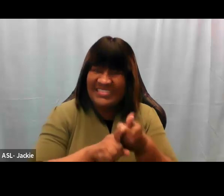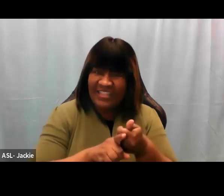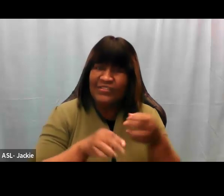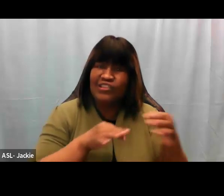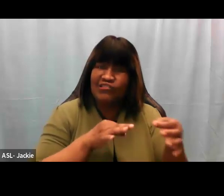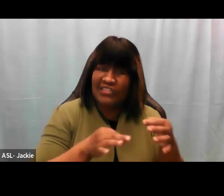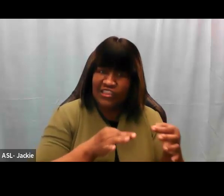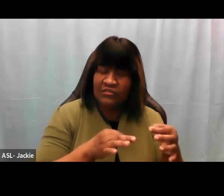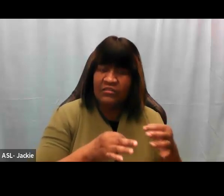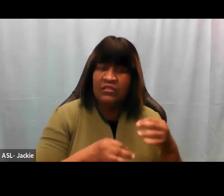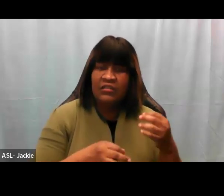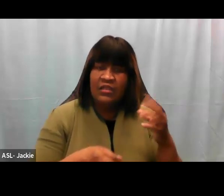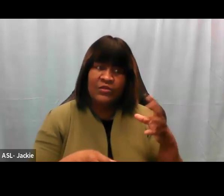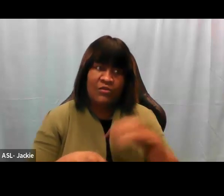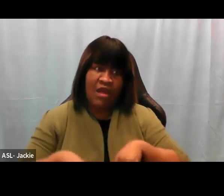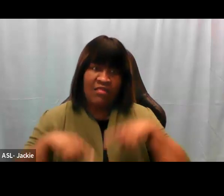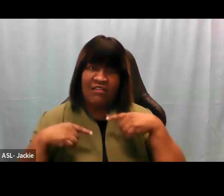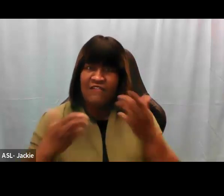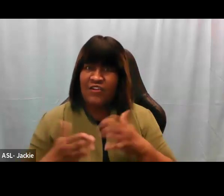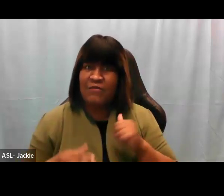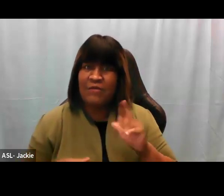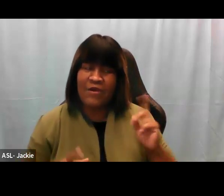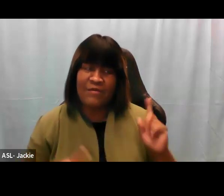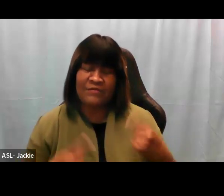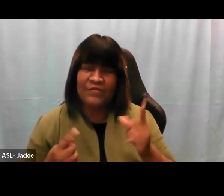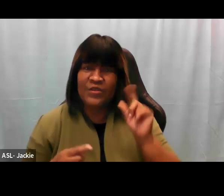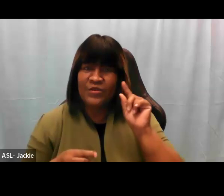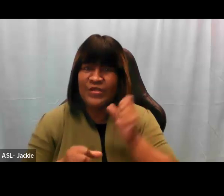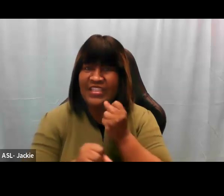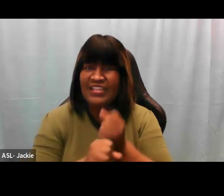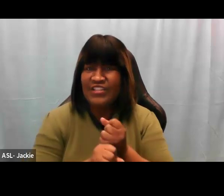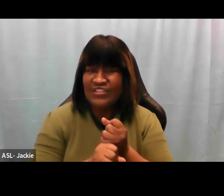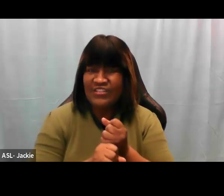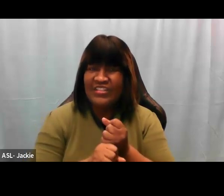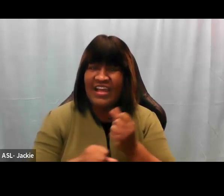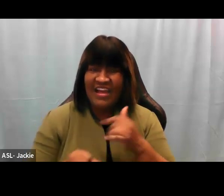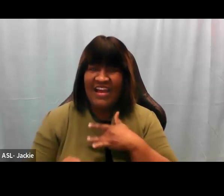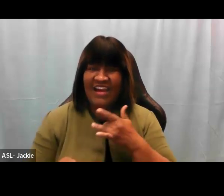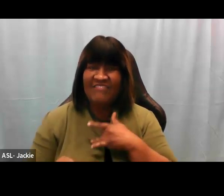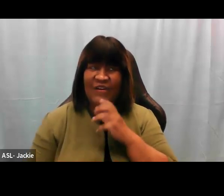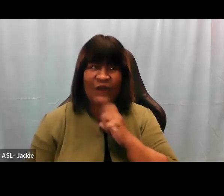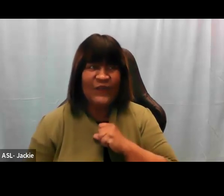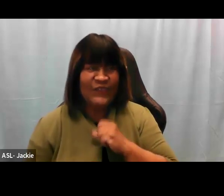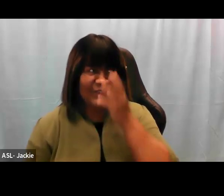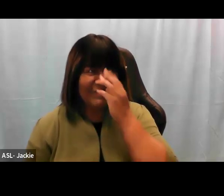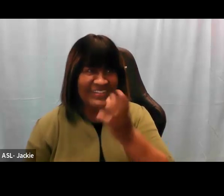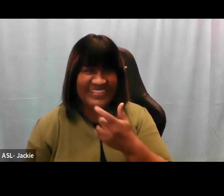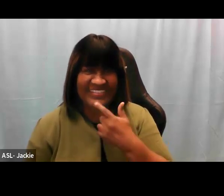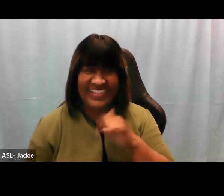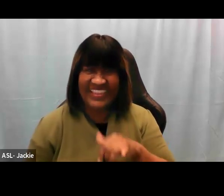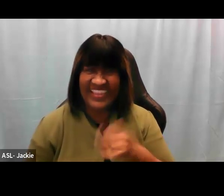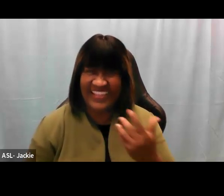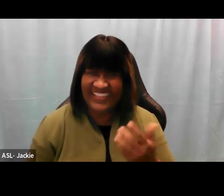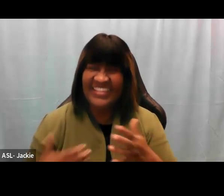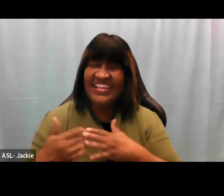to live in my own apartment for over 20 years. And that makes me feel kind of old to say that, but whatever.